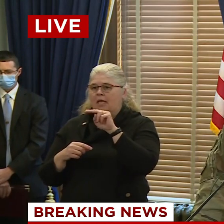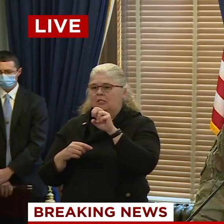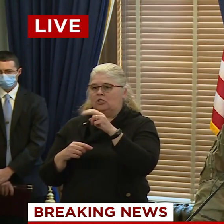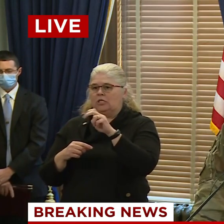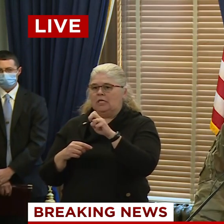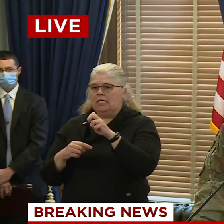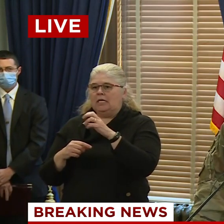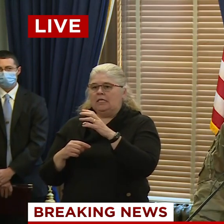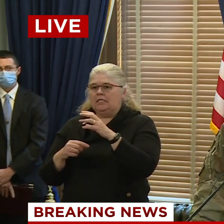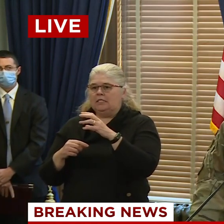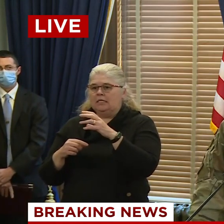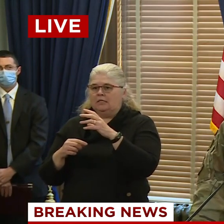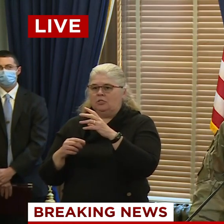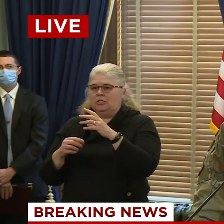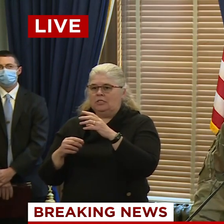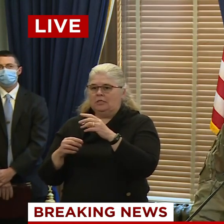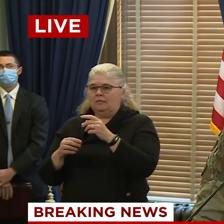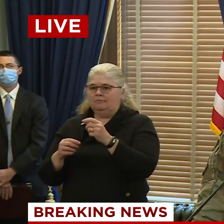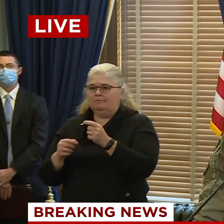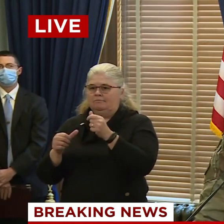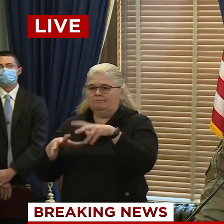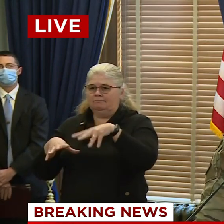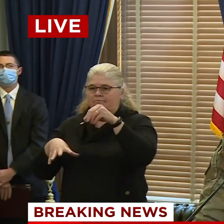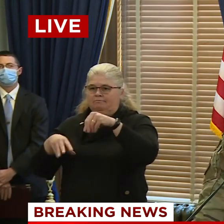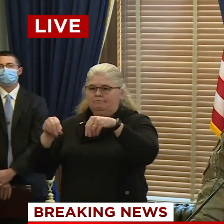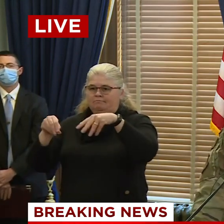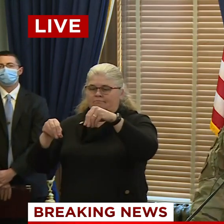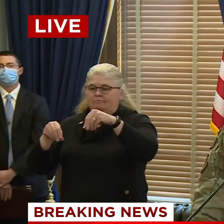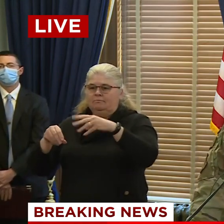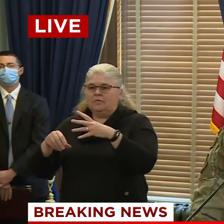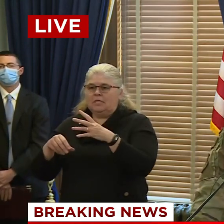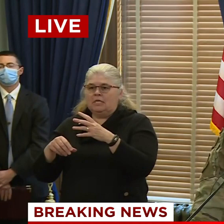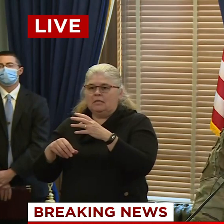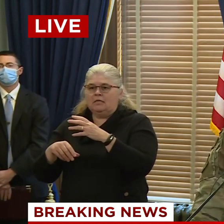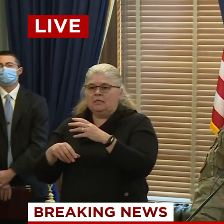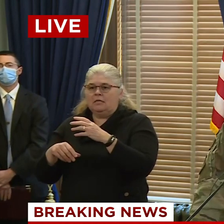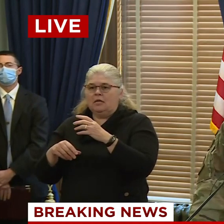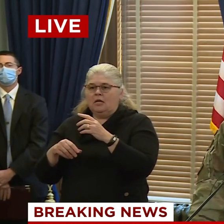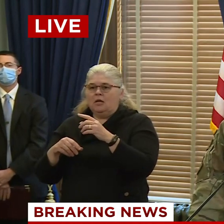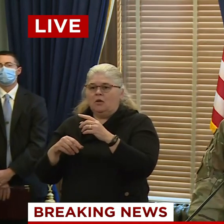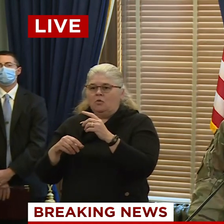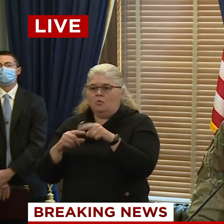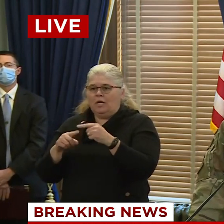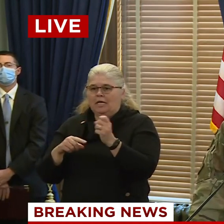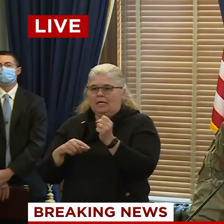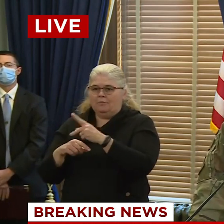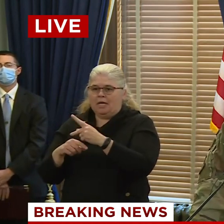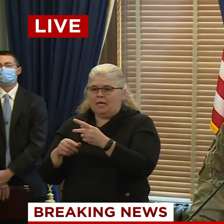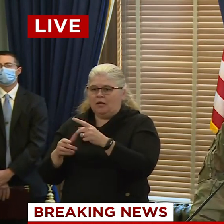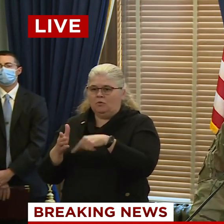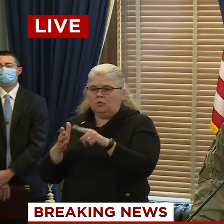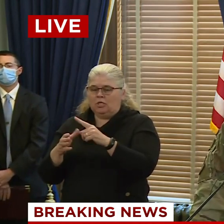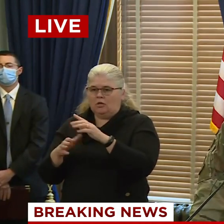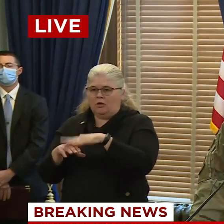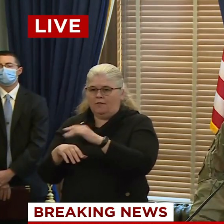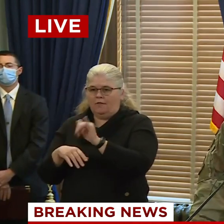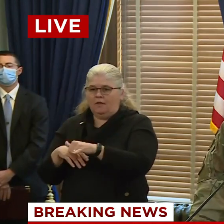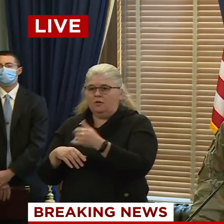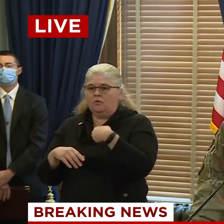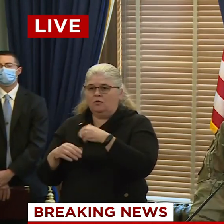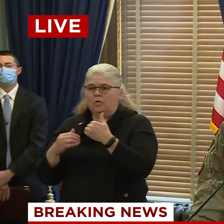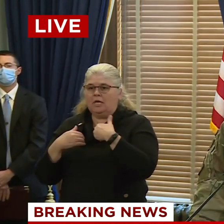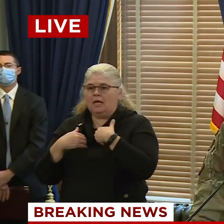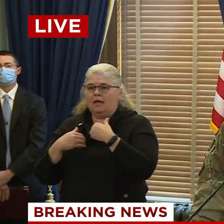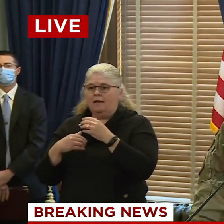got a significant issue, but as soon as I get back to the State Emergency Operations Center, I'll find out. We have multiple calls coming in the State Emergency Operations